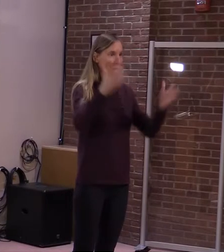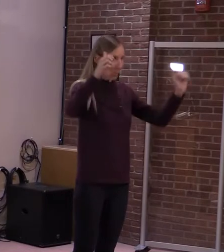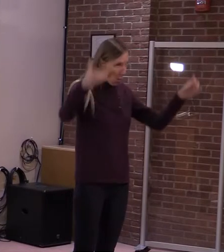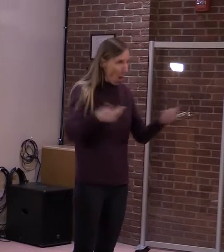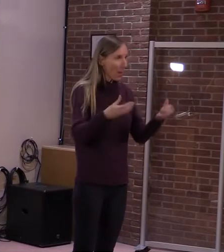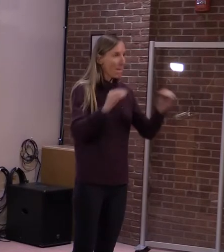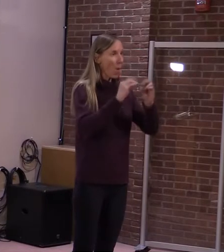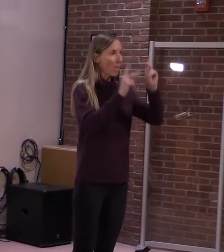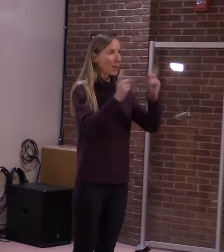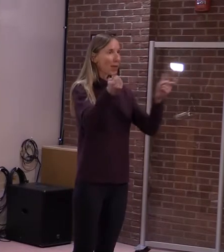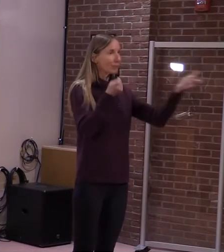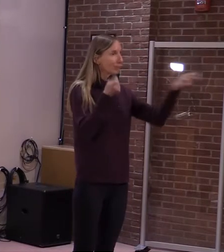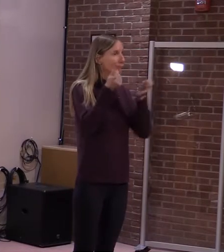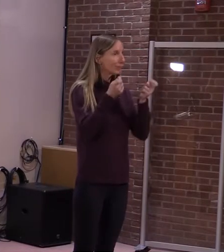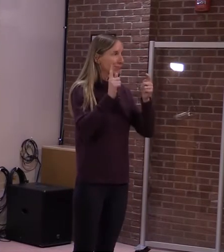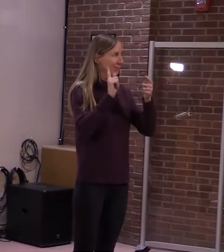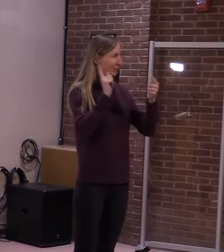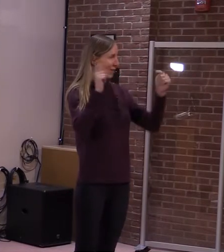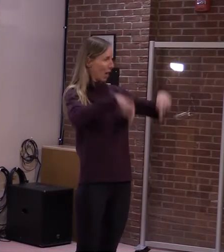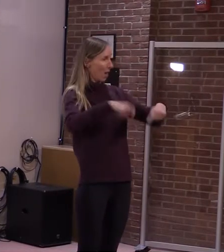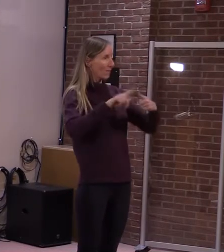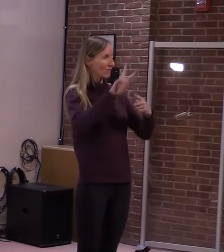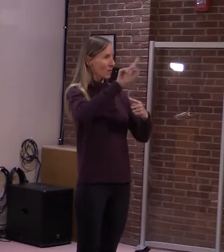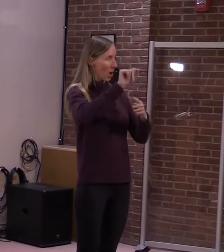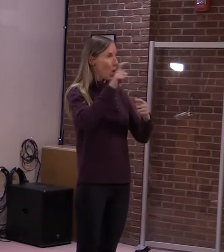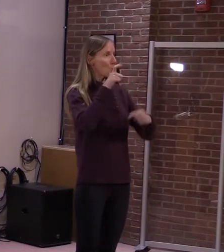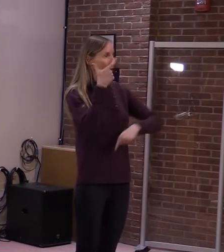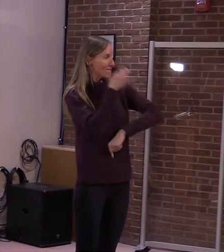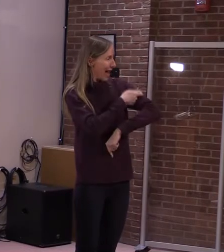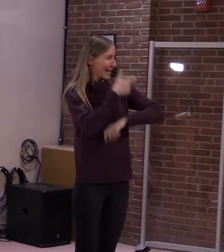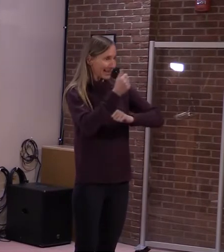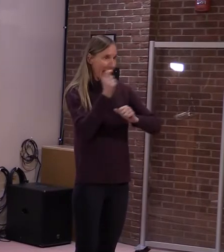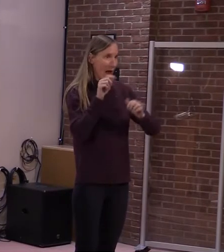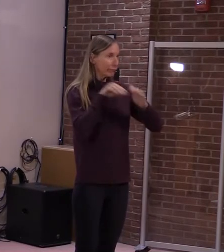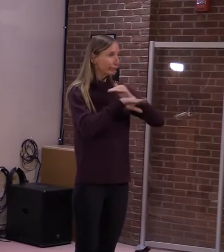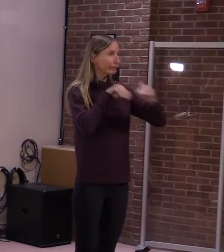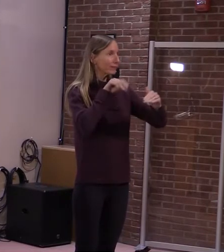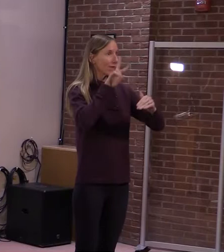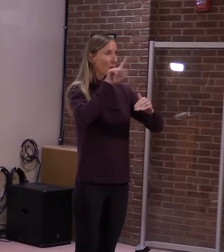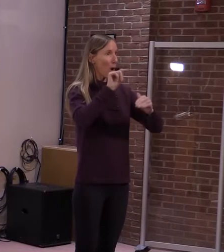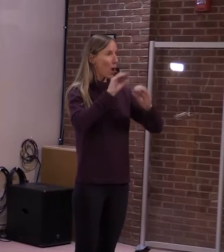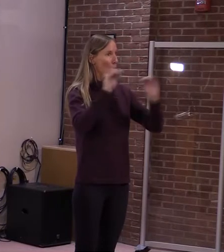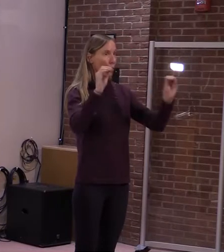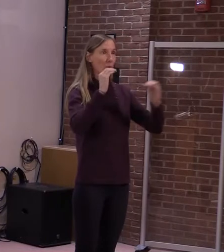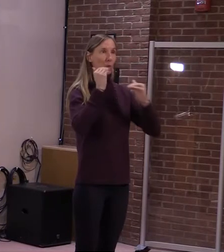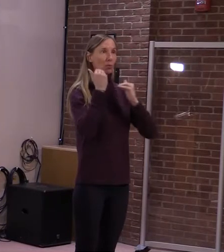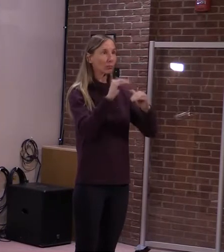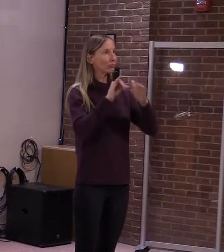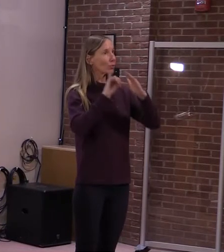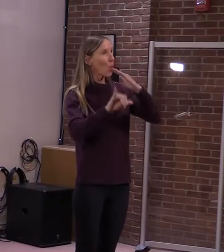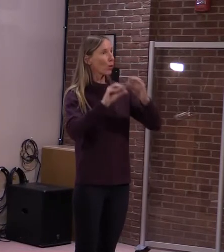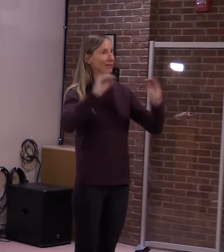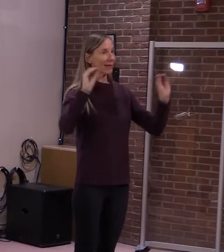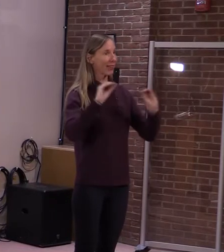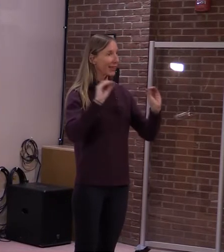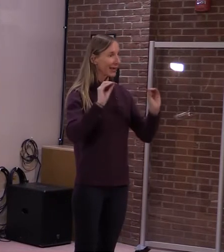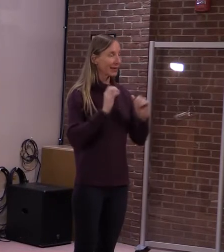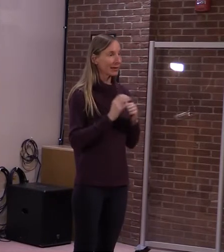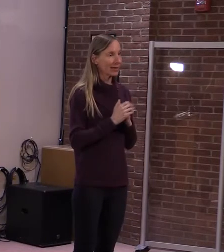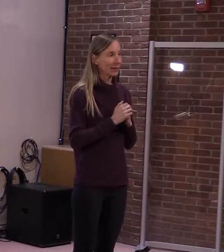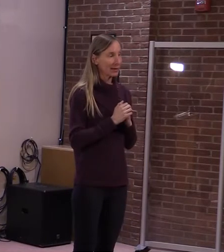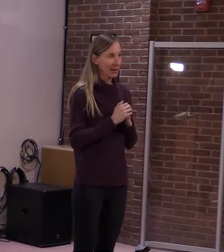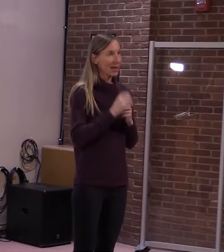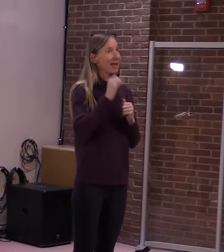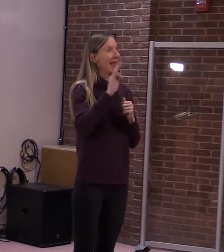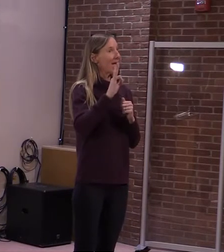people into the state. Those who are vaccinated can freely travel in and out of the state. Those who are not need to have a